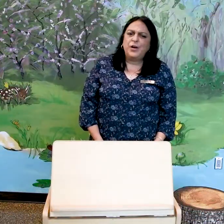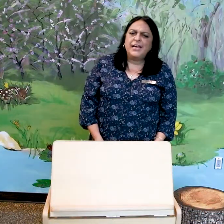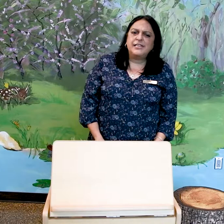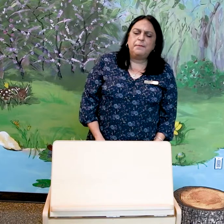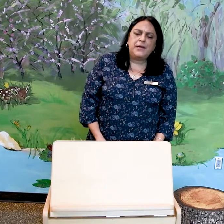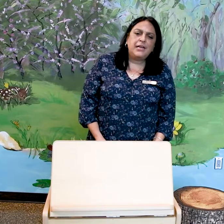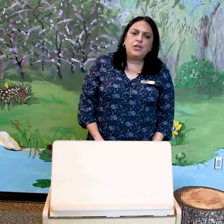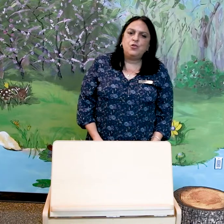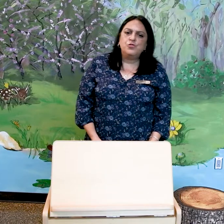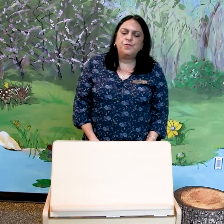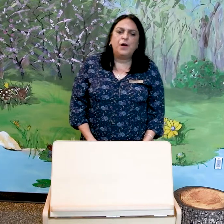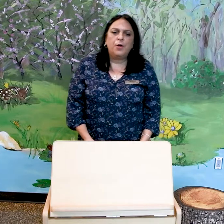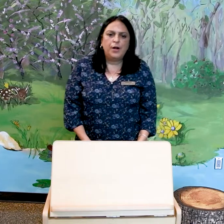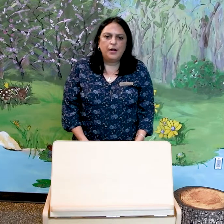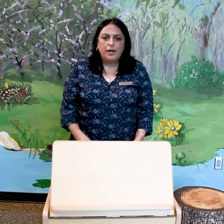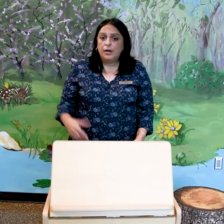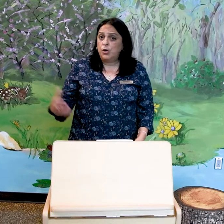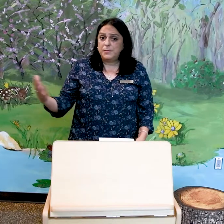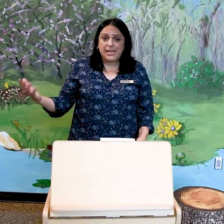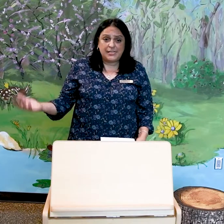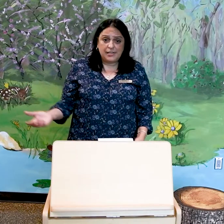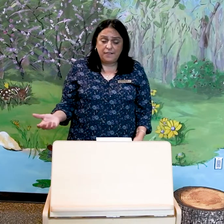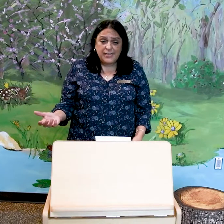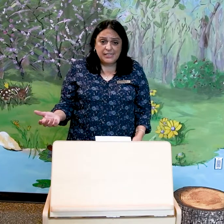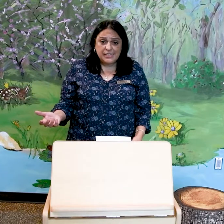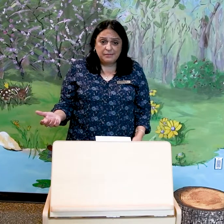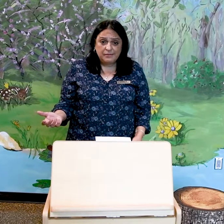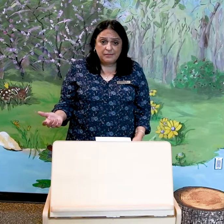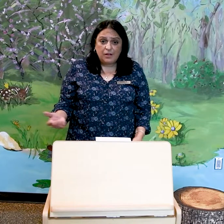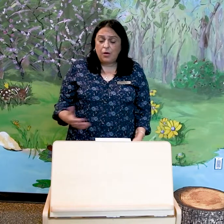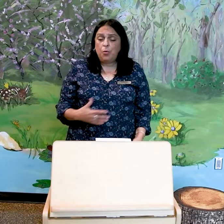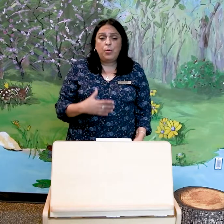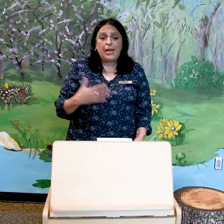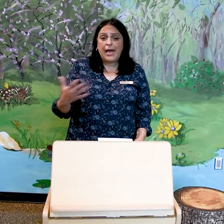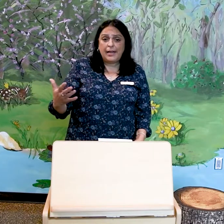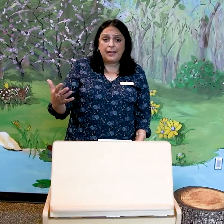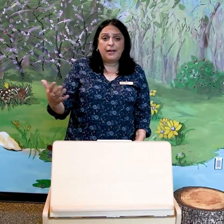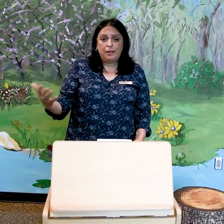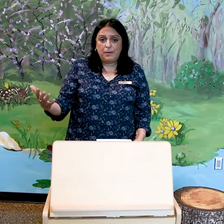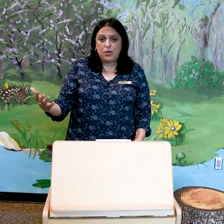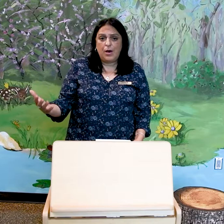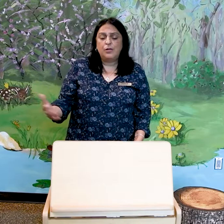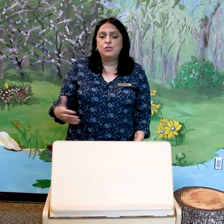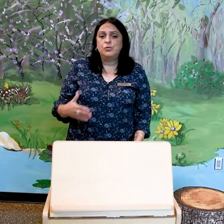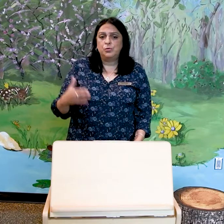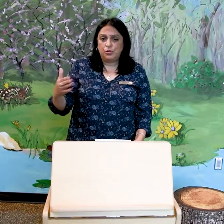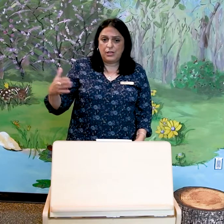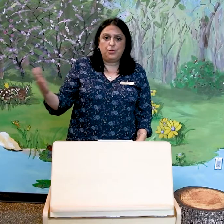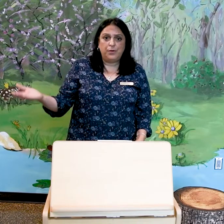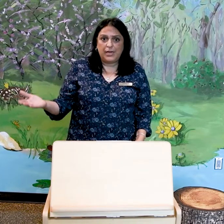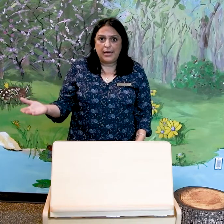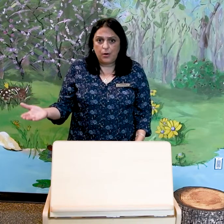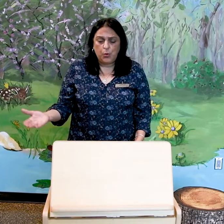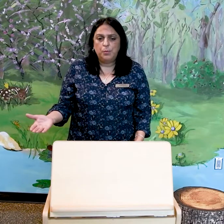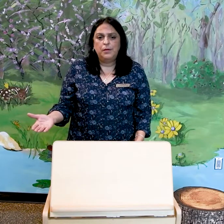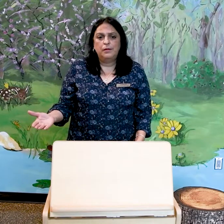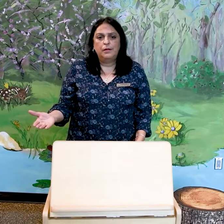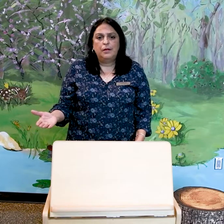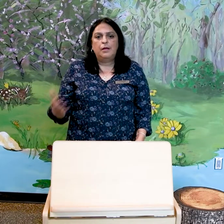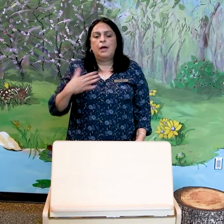guys are making use of our curbside service. We like helping you out to continue reading at home. I